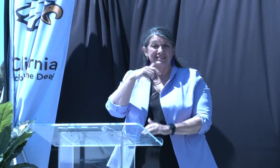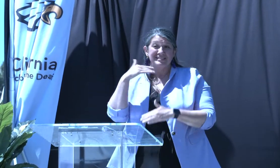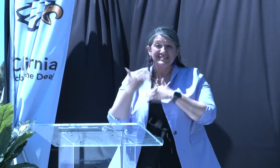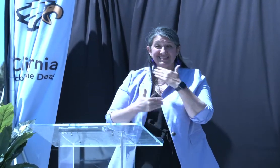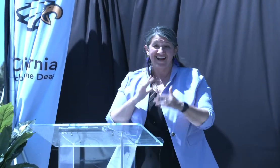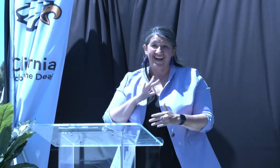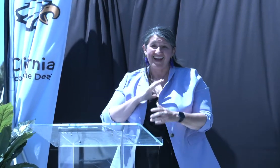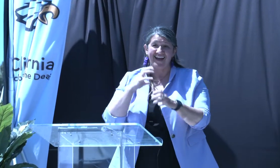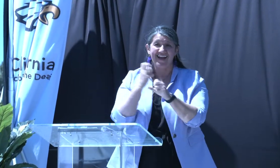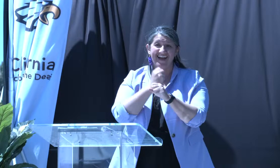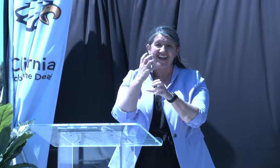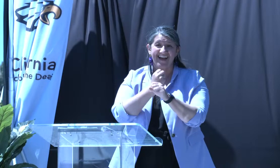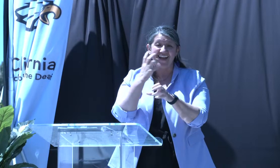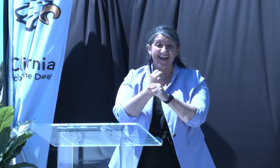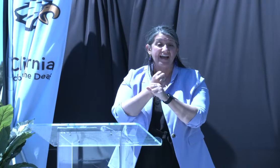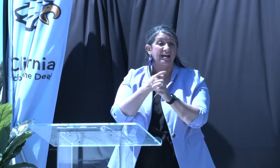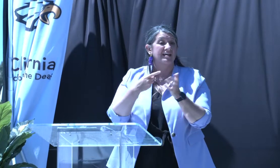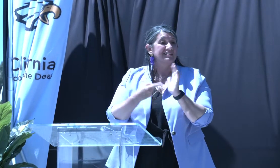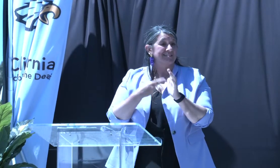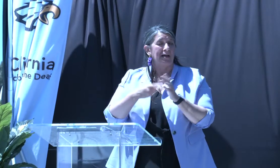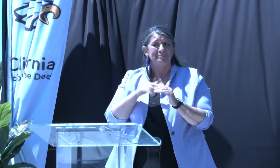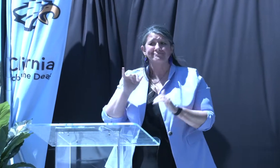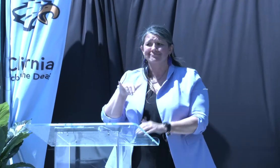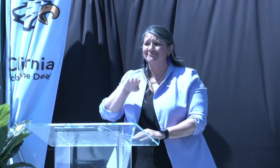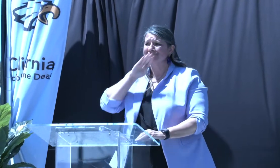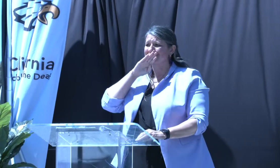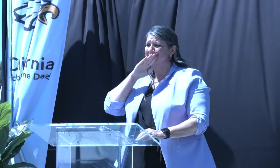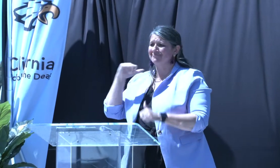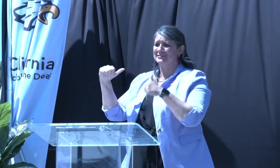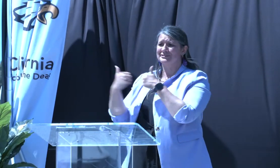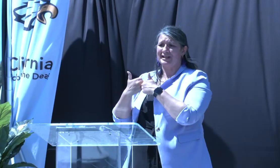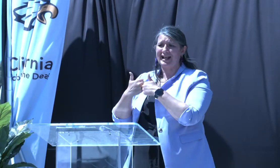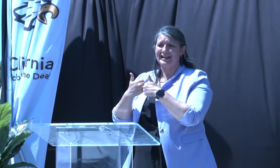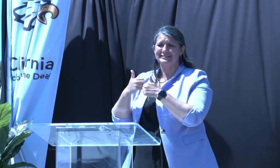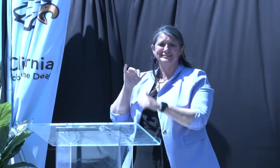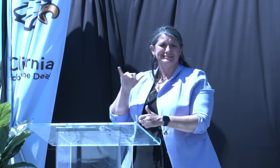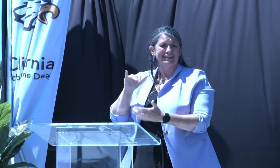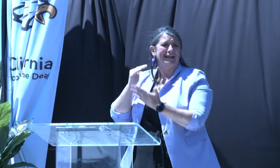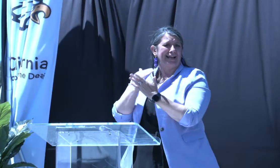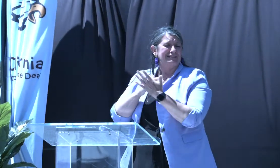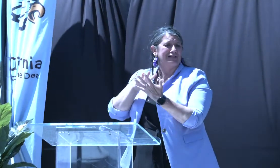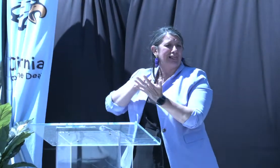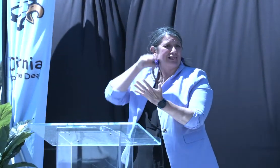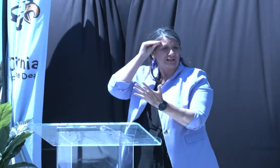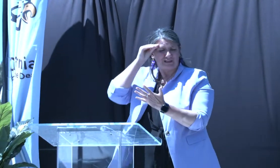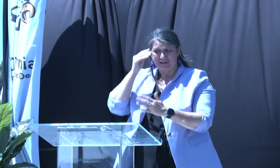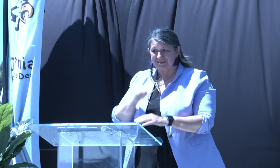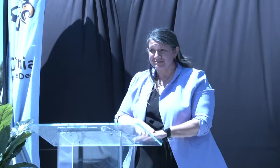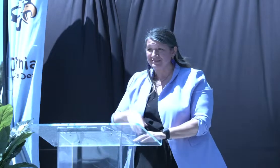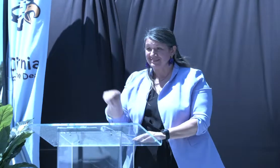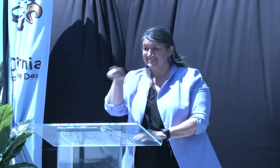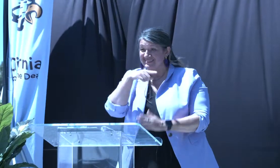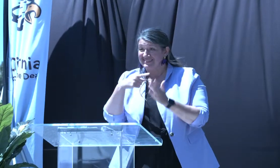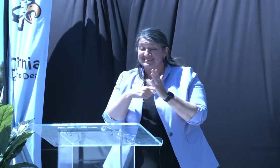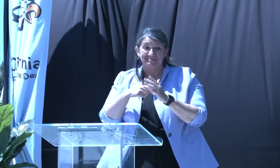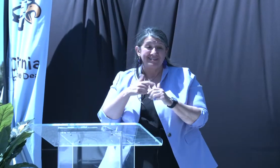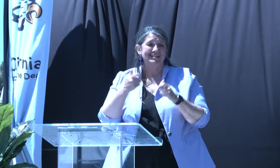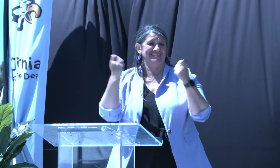and sometimes it's very exciting to win, and sometimes it's a bit frustrating when you can't